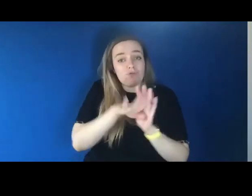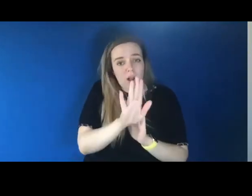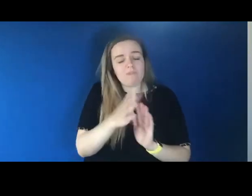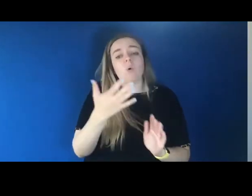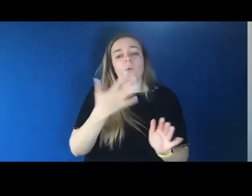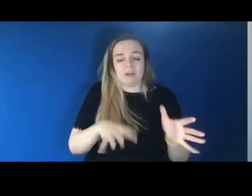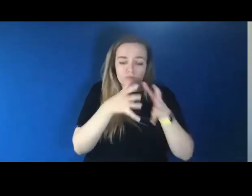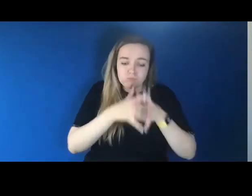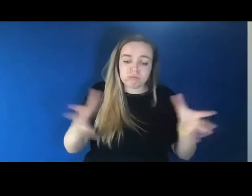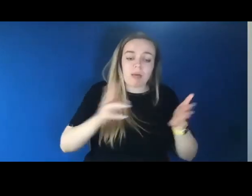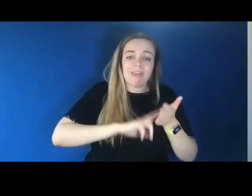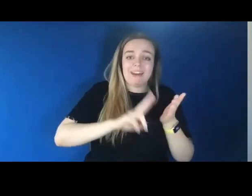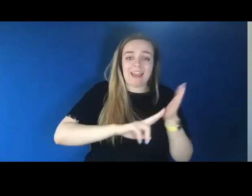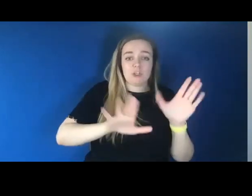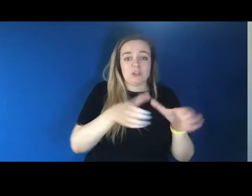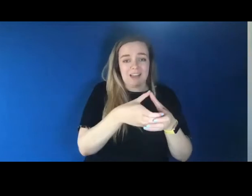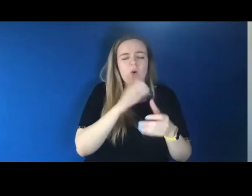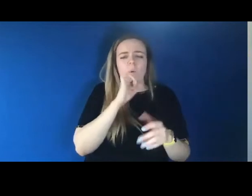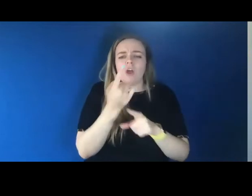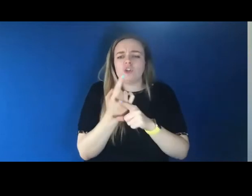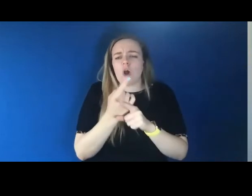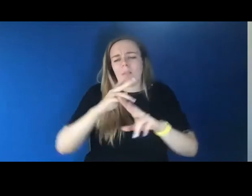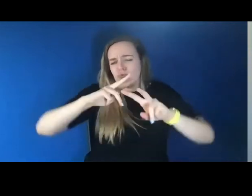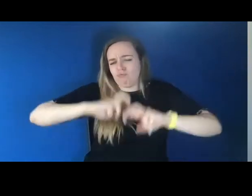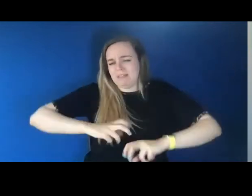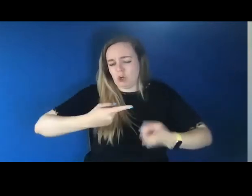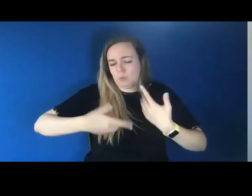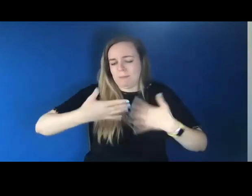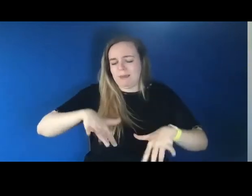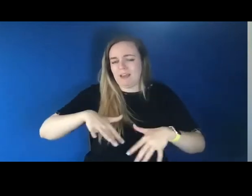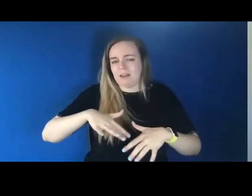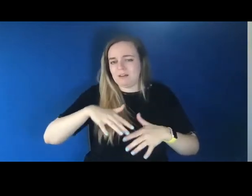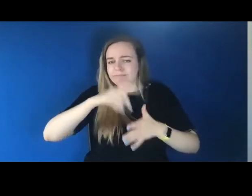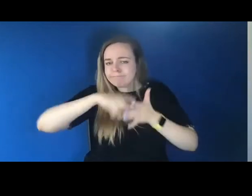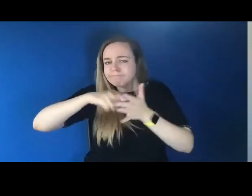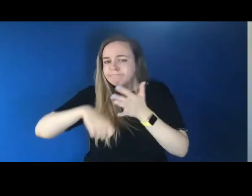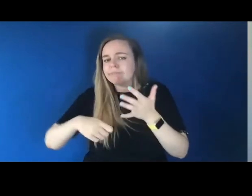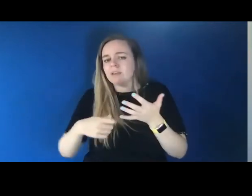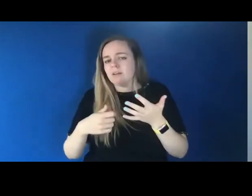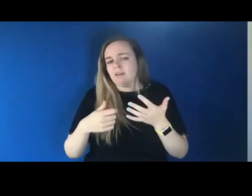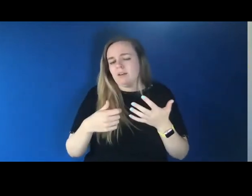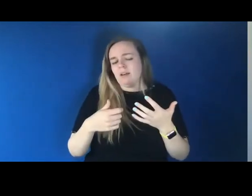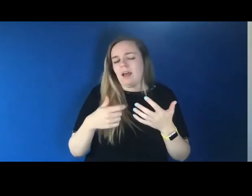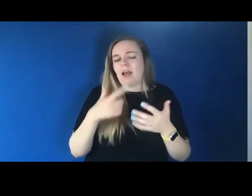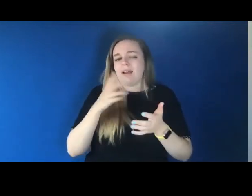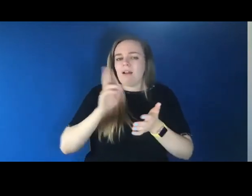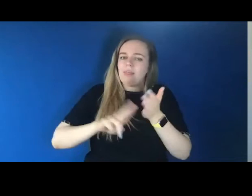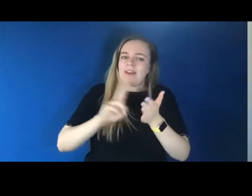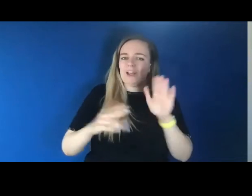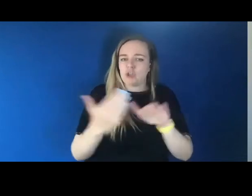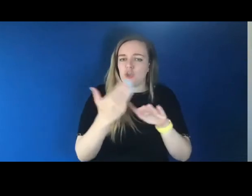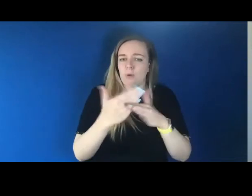increase the nature sector. So I'll talk a bit about the research that we commissioned and the nature jobs that actually are kind of targeted at biodiversity